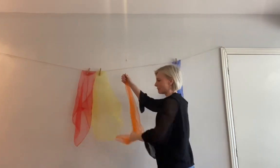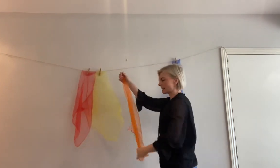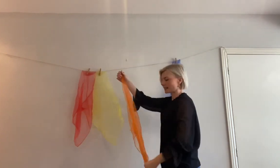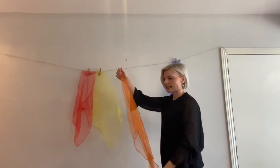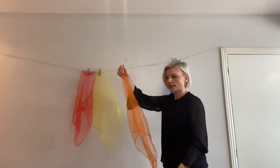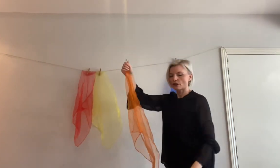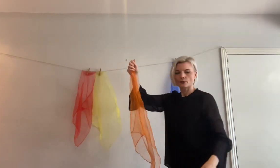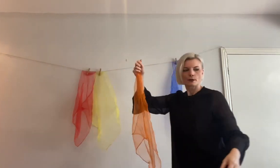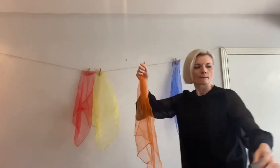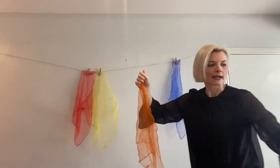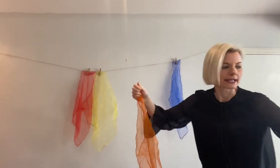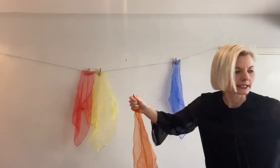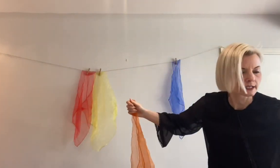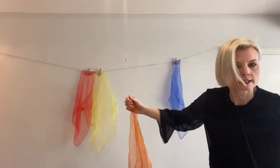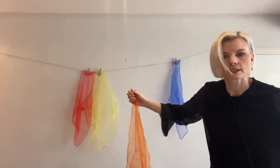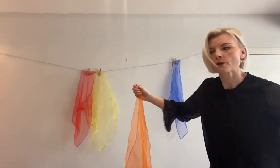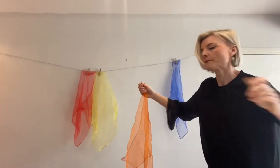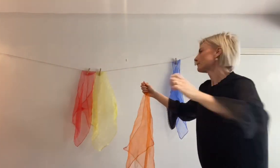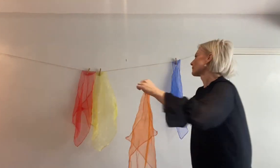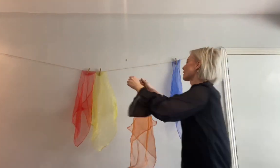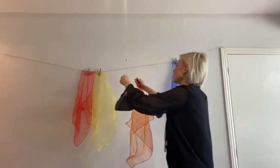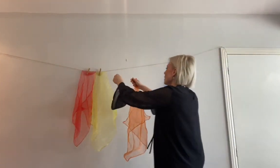Red and yellow makes